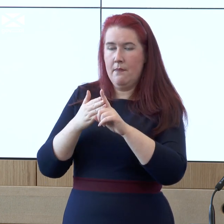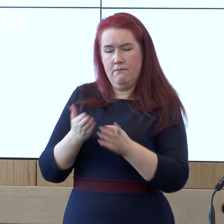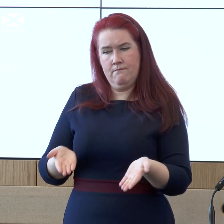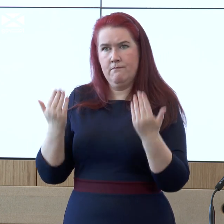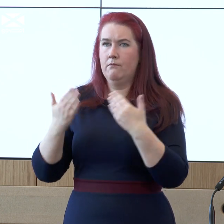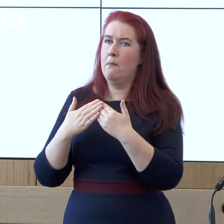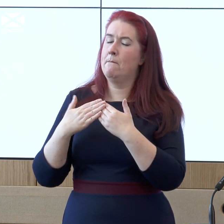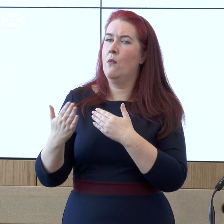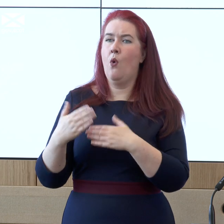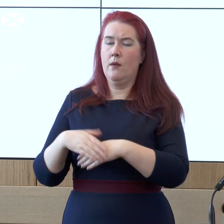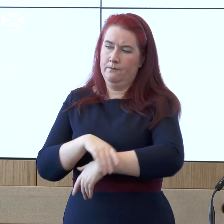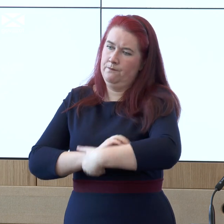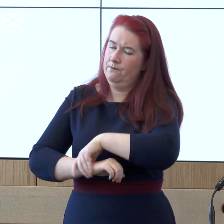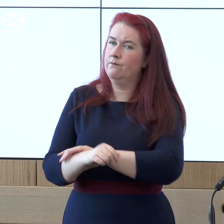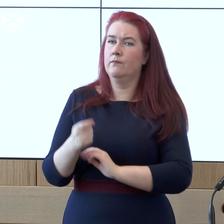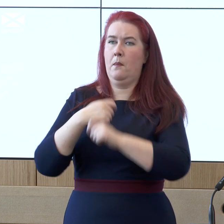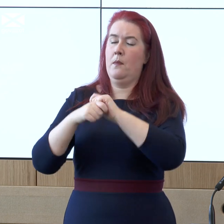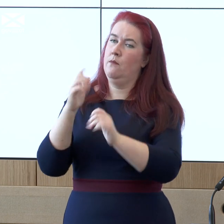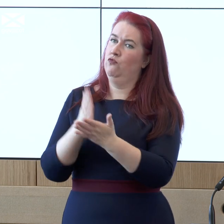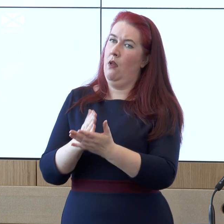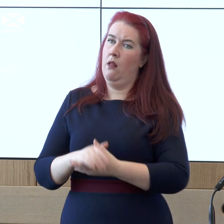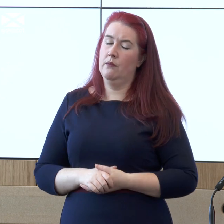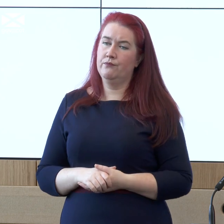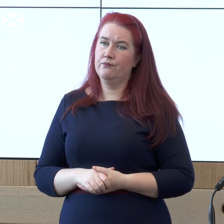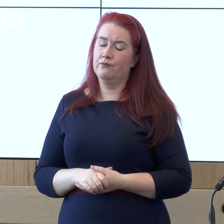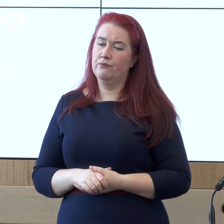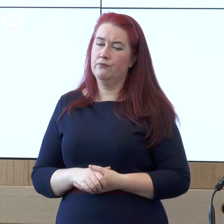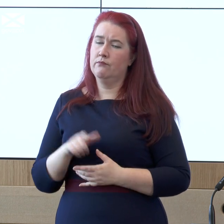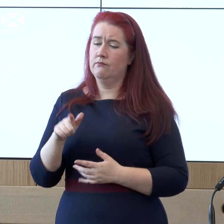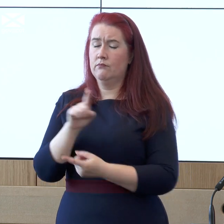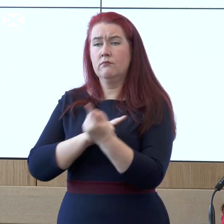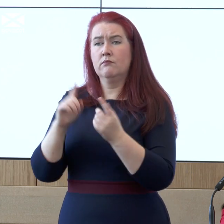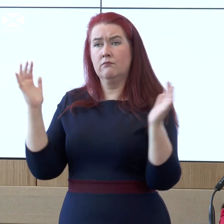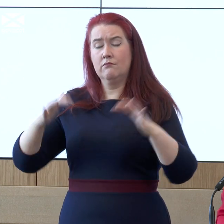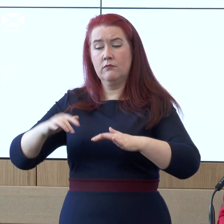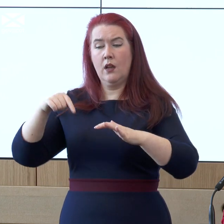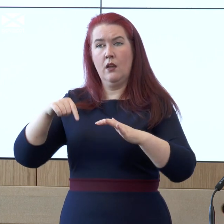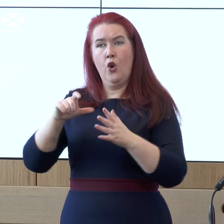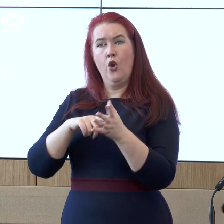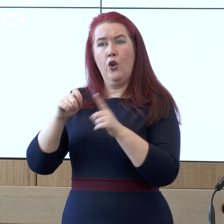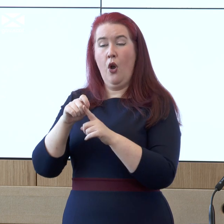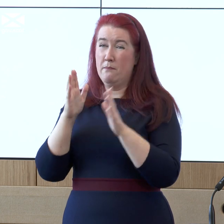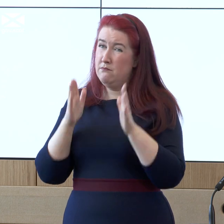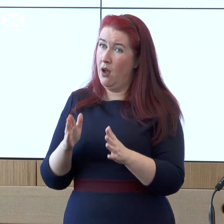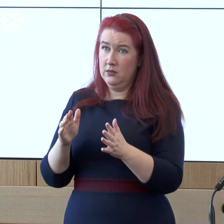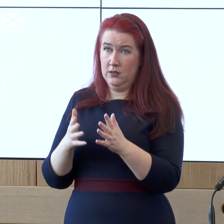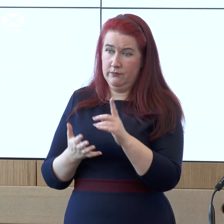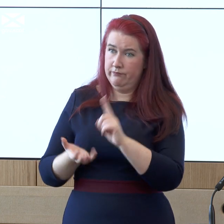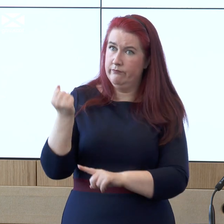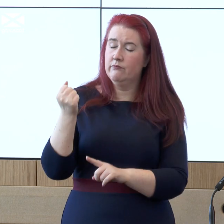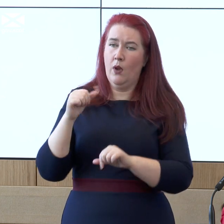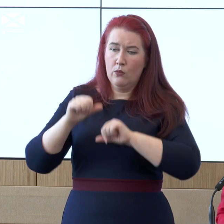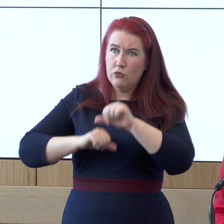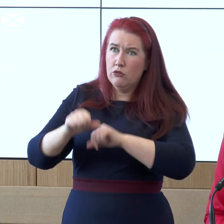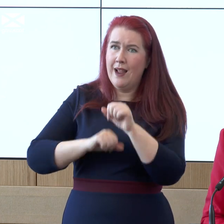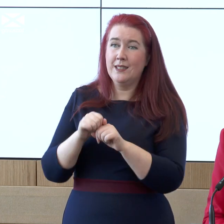emitting countries to make that real. The summit must deliver real progress in other areas too. Climate